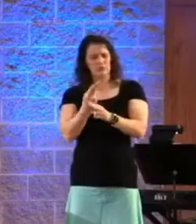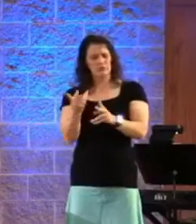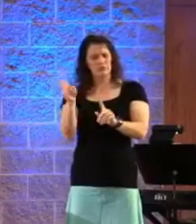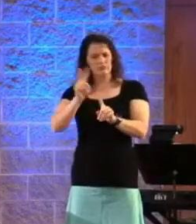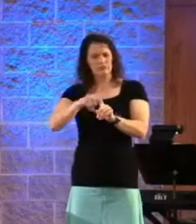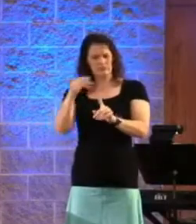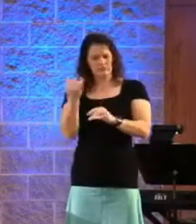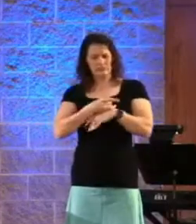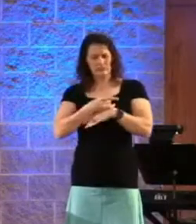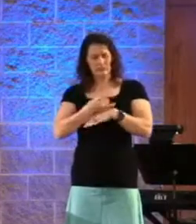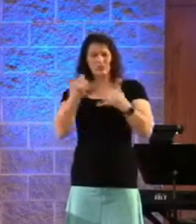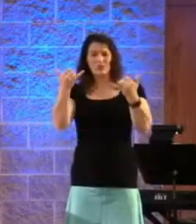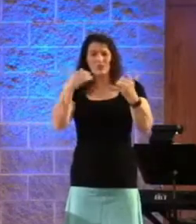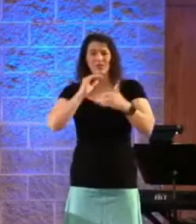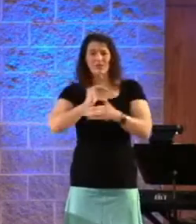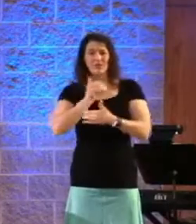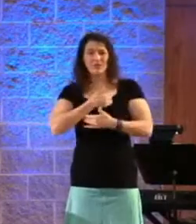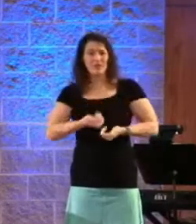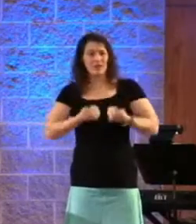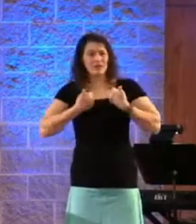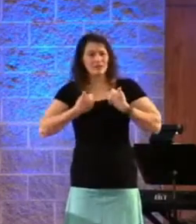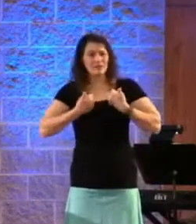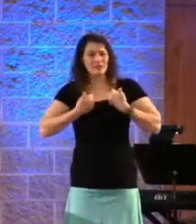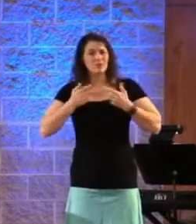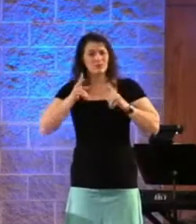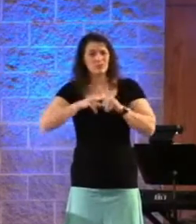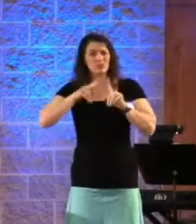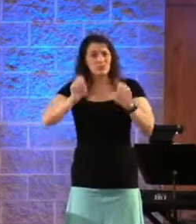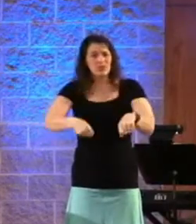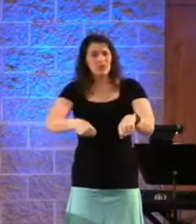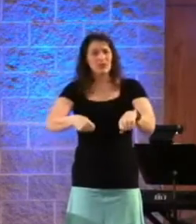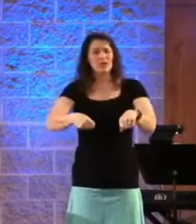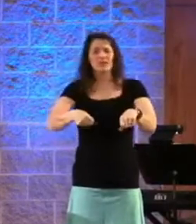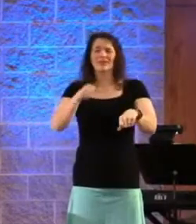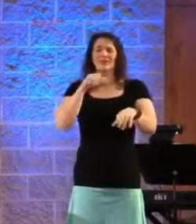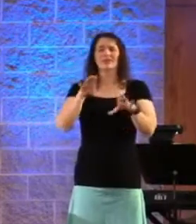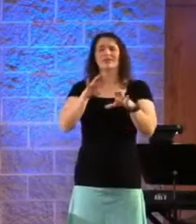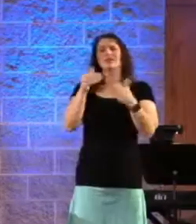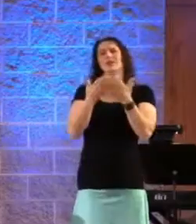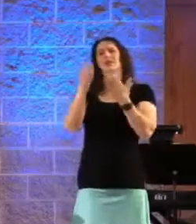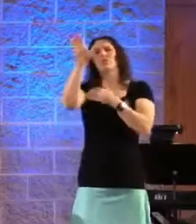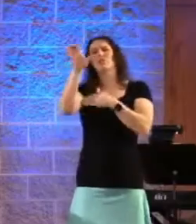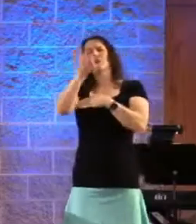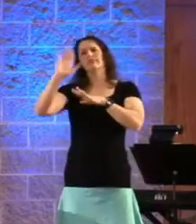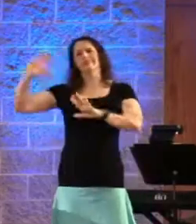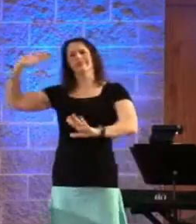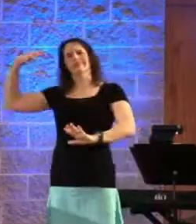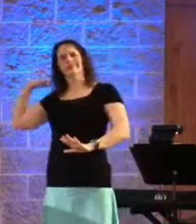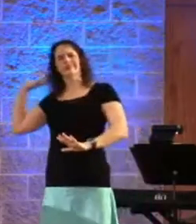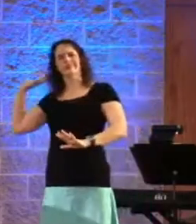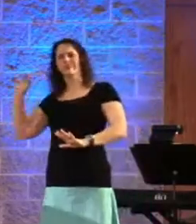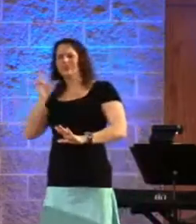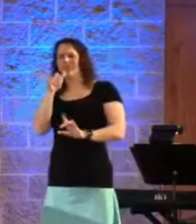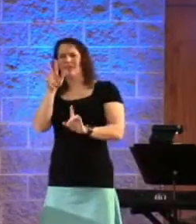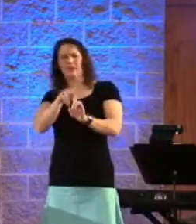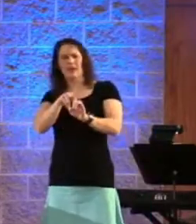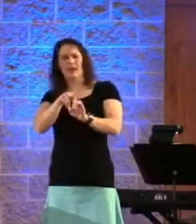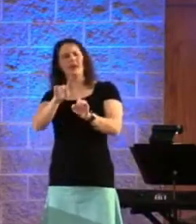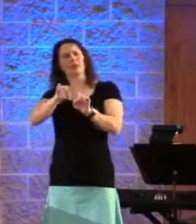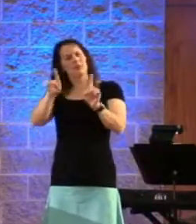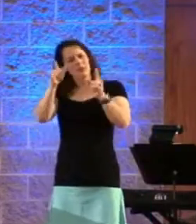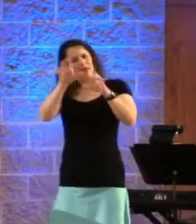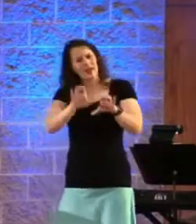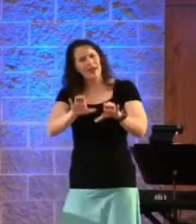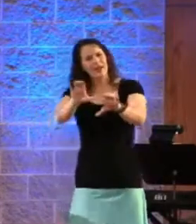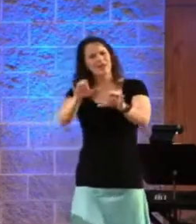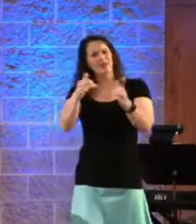our lives. It's not just something we did a long time ago, a prayer we did a long time ago. The gospel is active and useful in our lives right now,